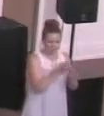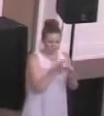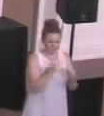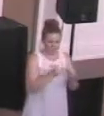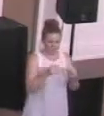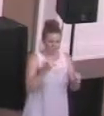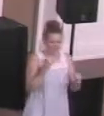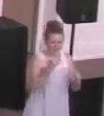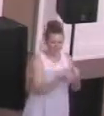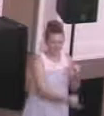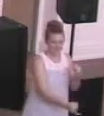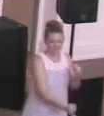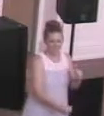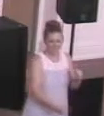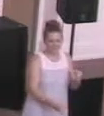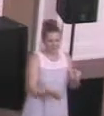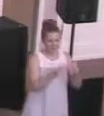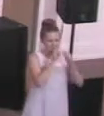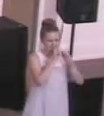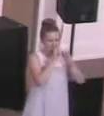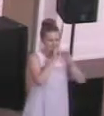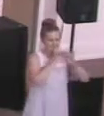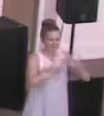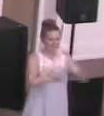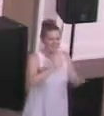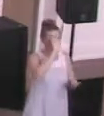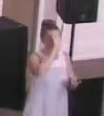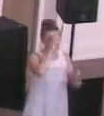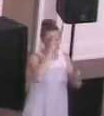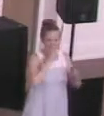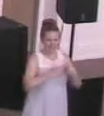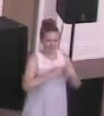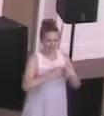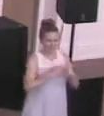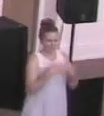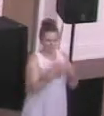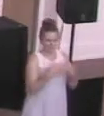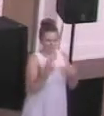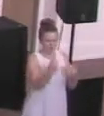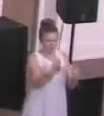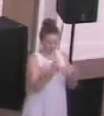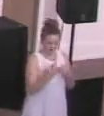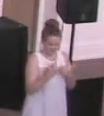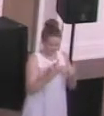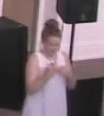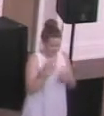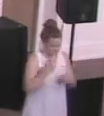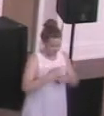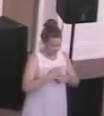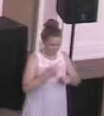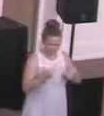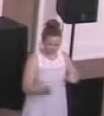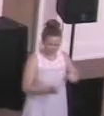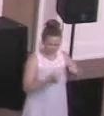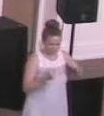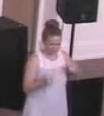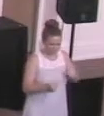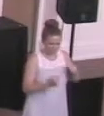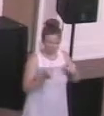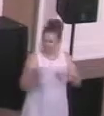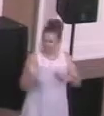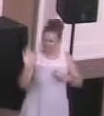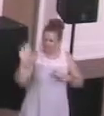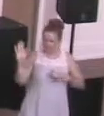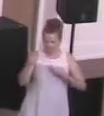what he's asking. Blessed be the name of the Lord. No matter what comes, I lost a little friend this last